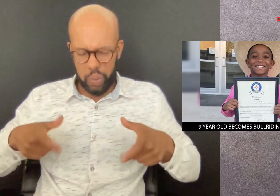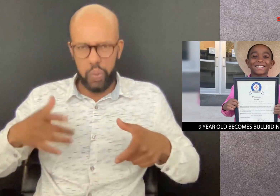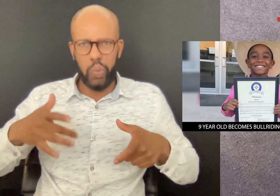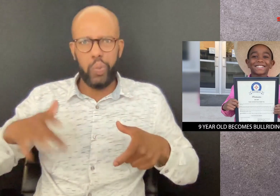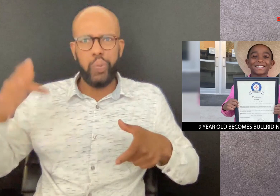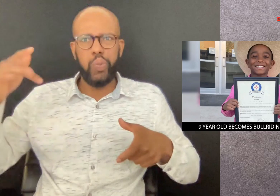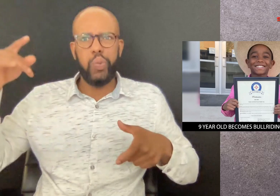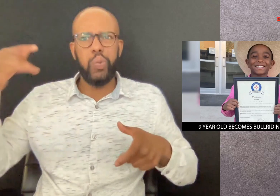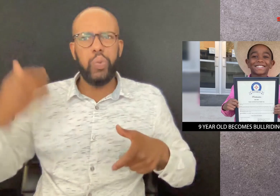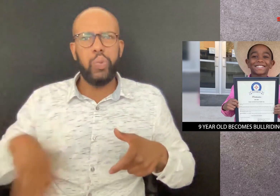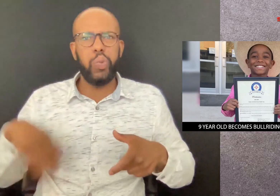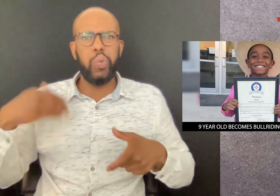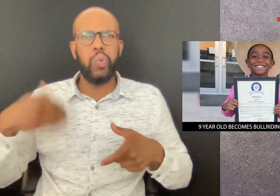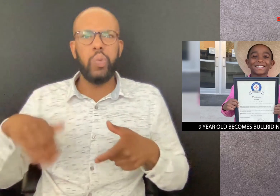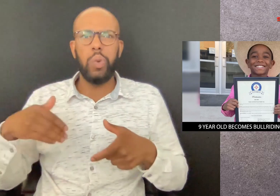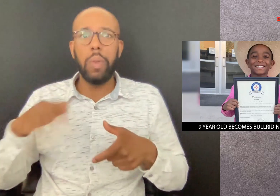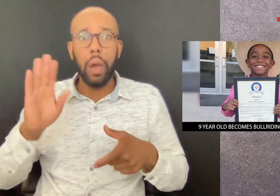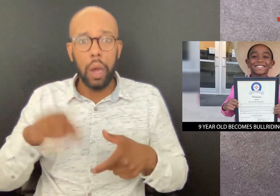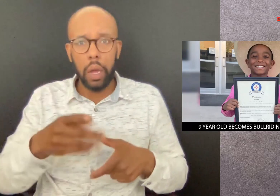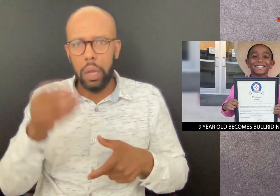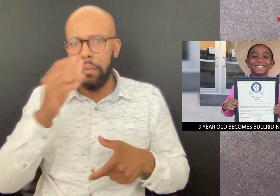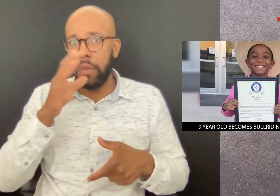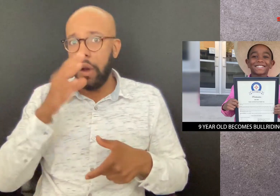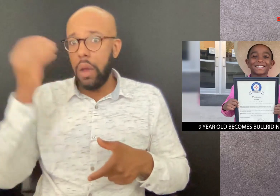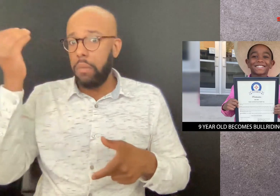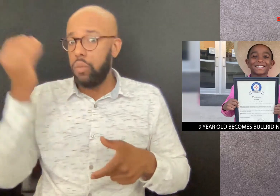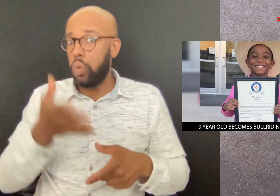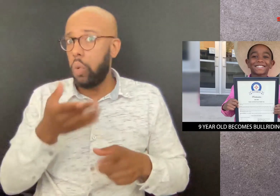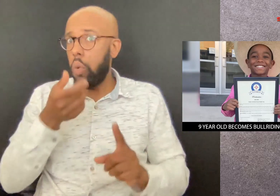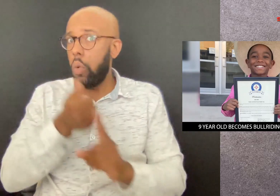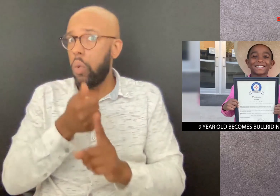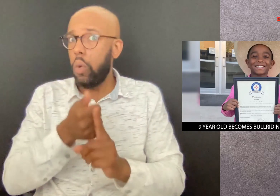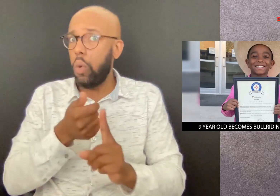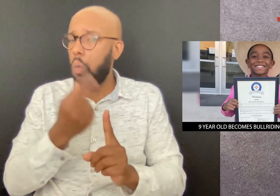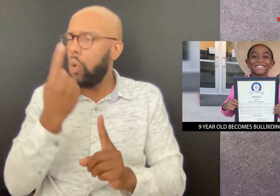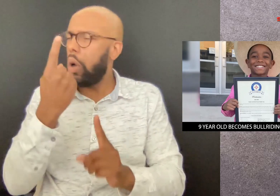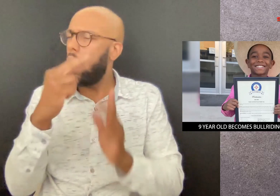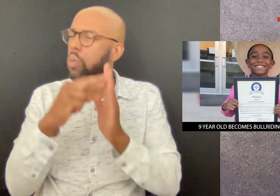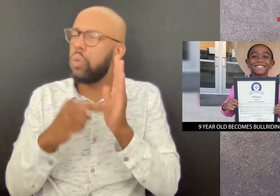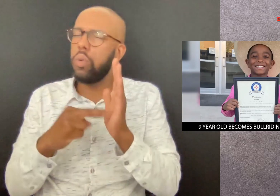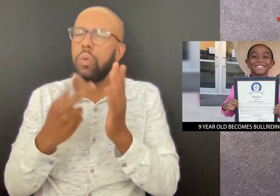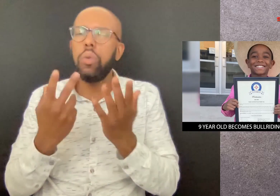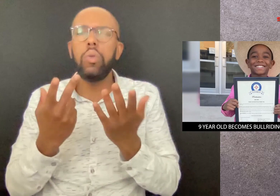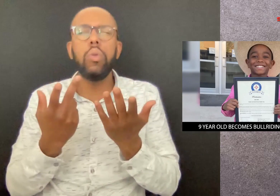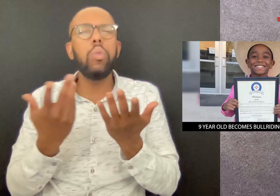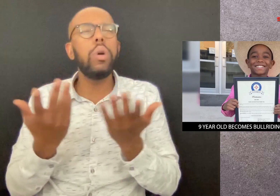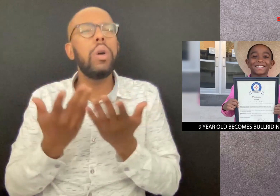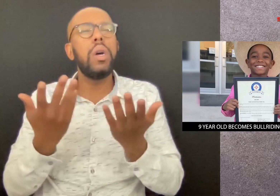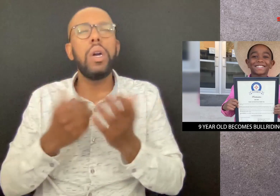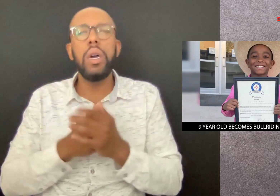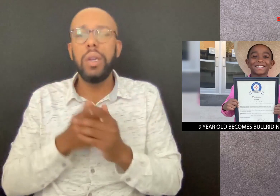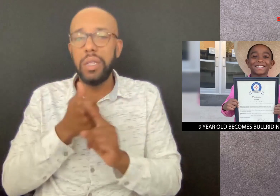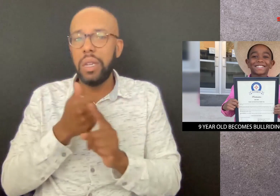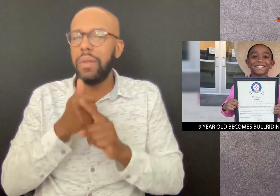he earned a huge shiny bull riding belt buckle as part of his prize with one rule from mom